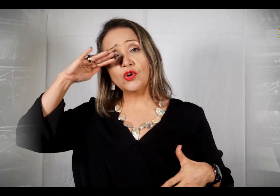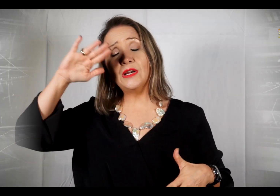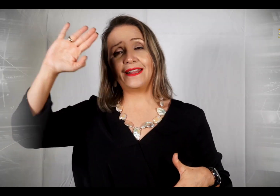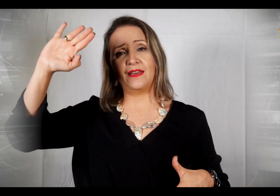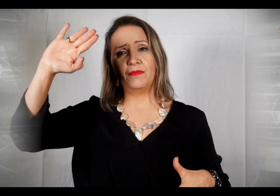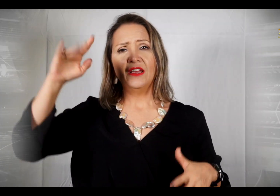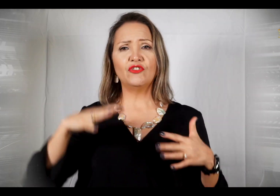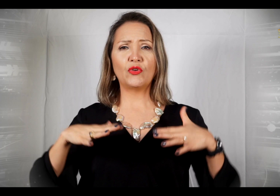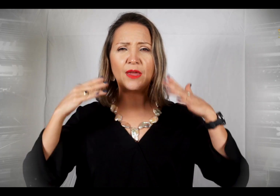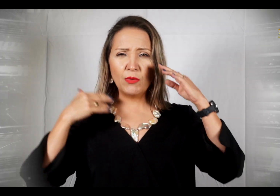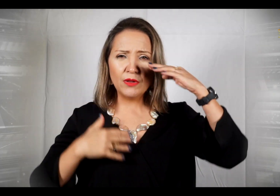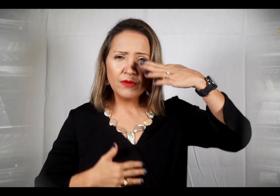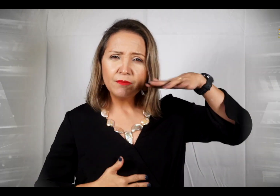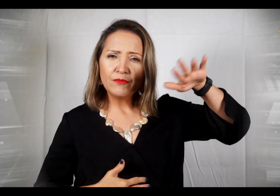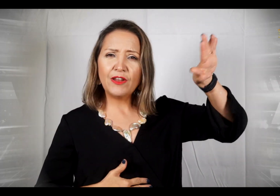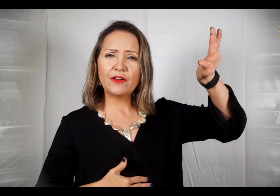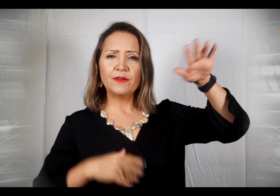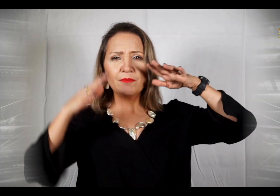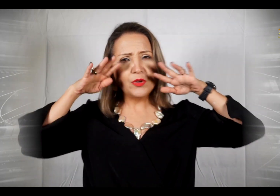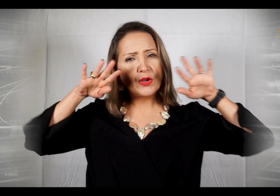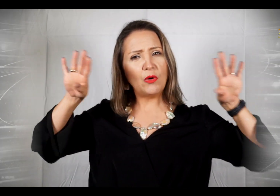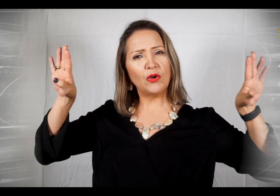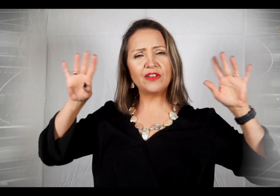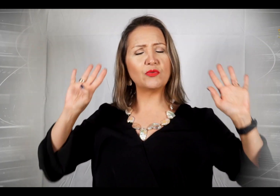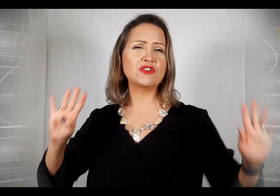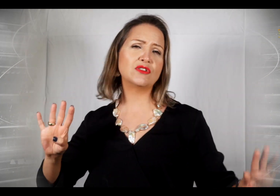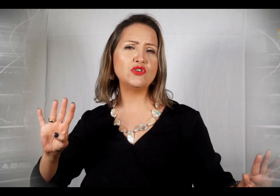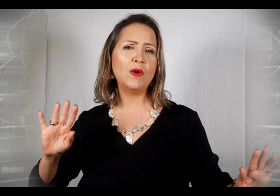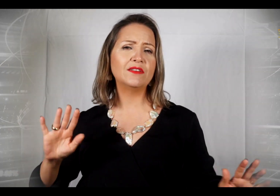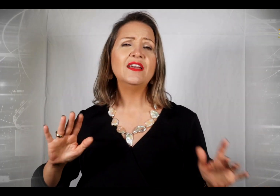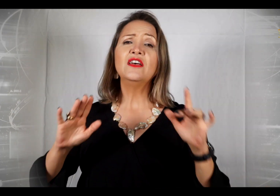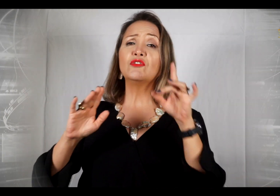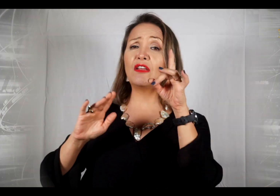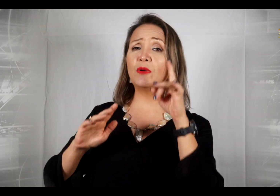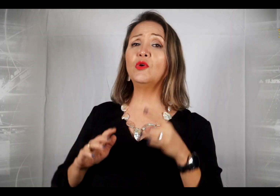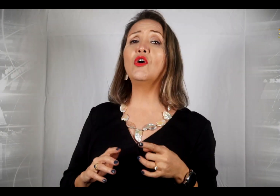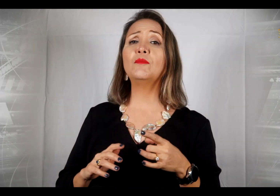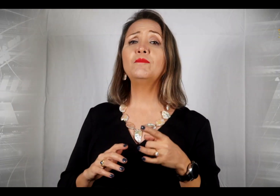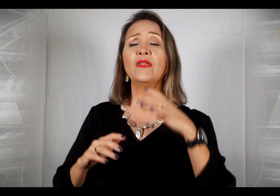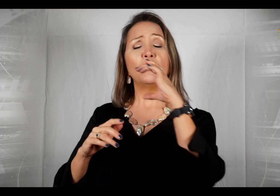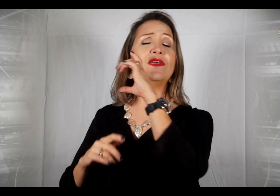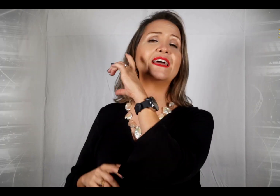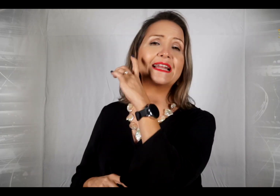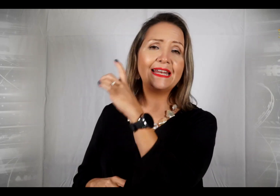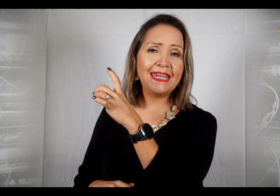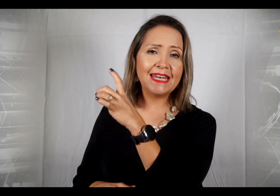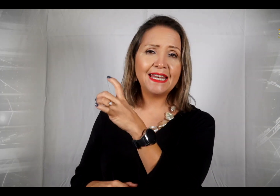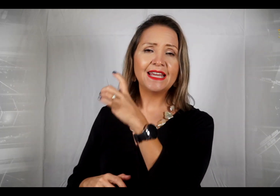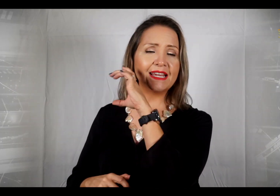curling them, so they will flicker, you know, in the direction that you want. So that's when you come with a